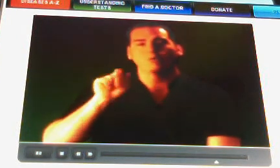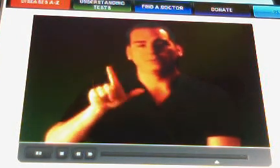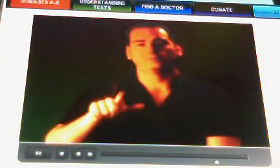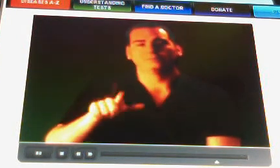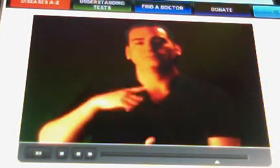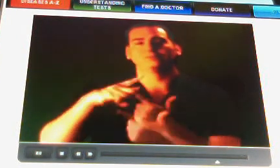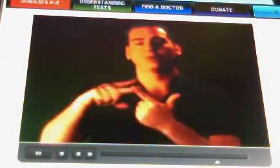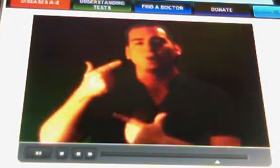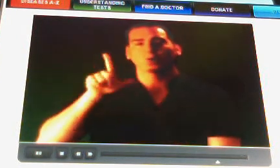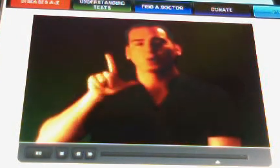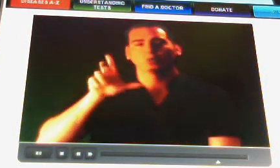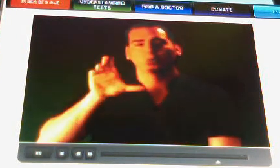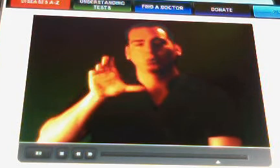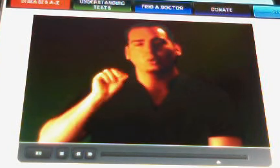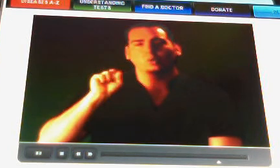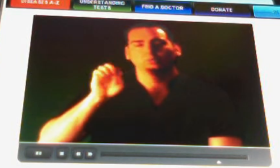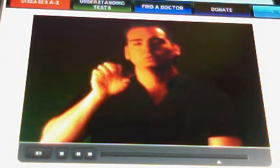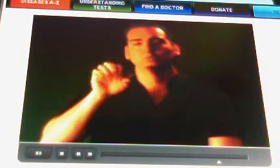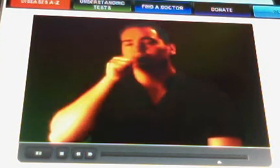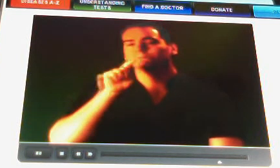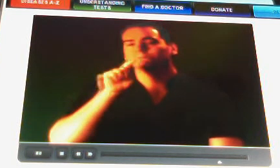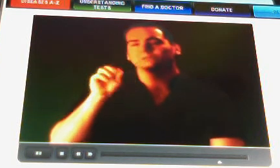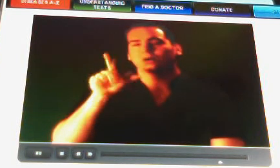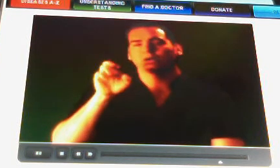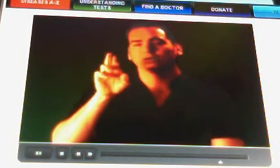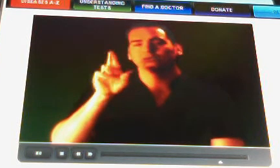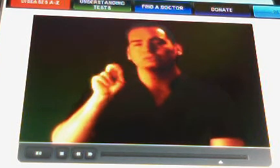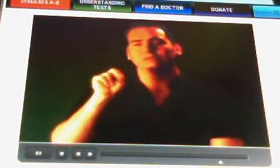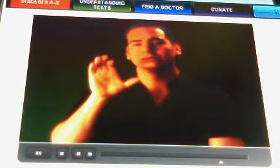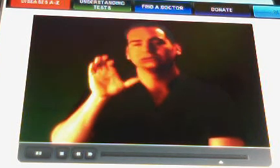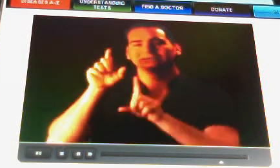This is OTT,